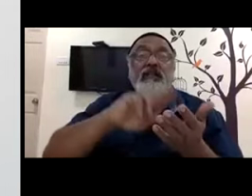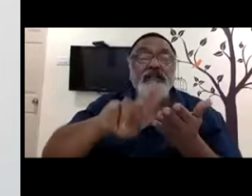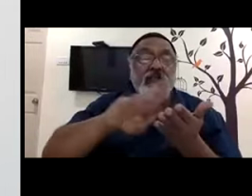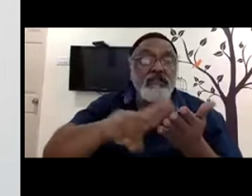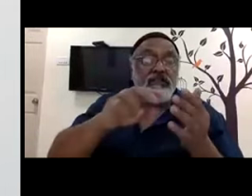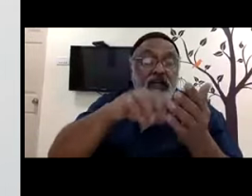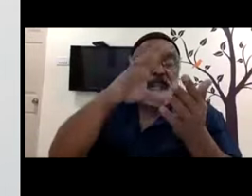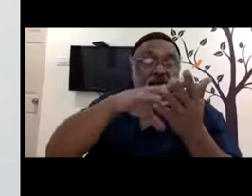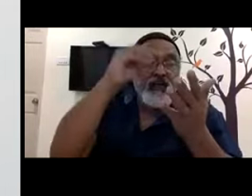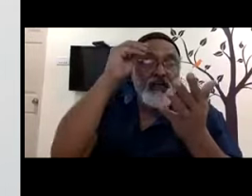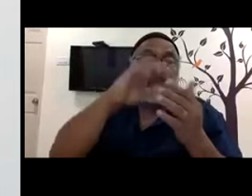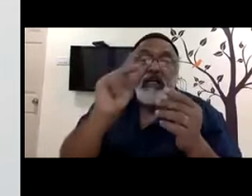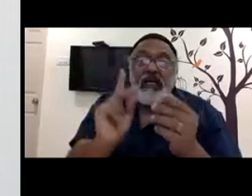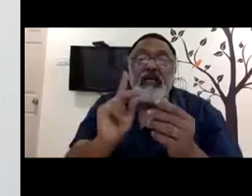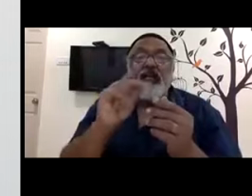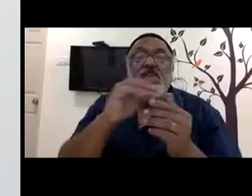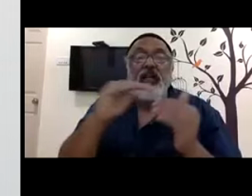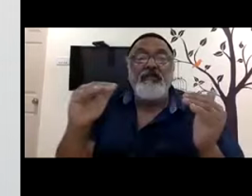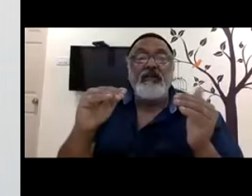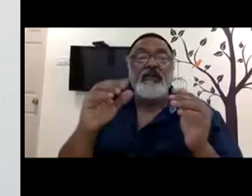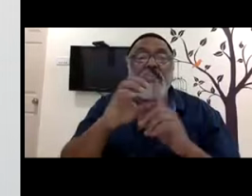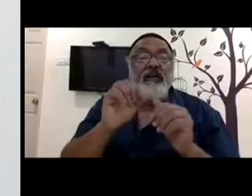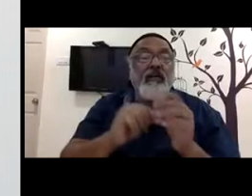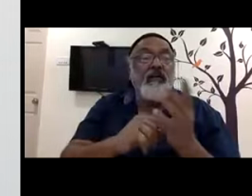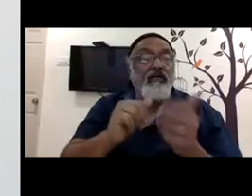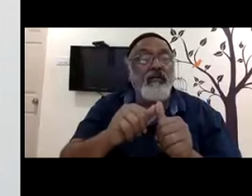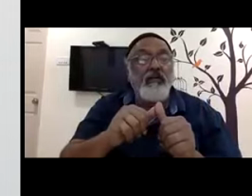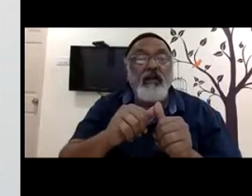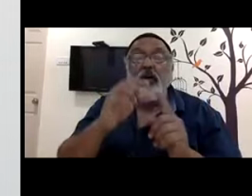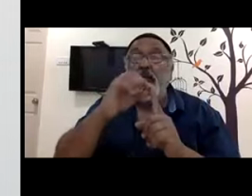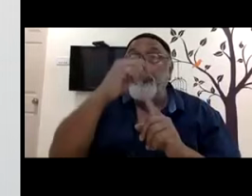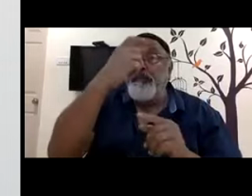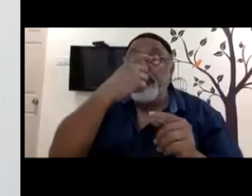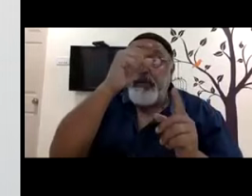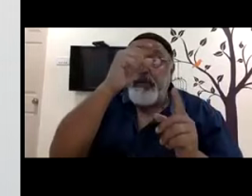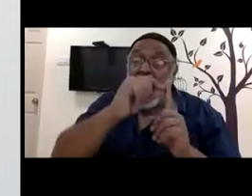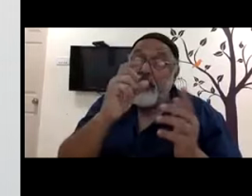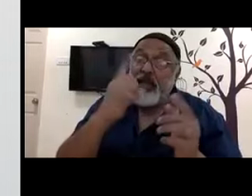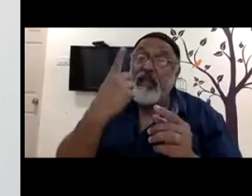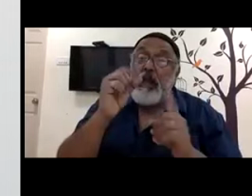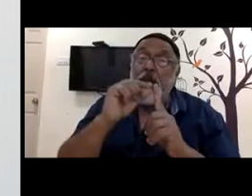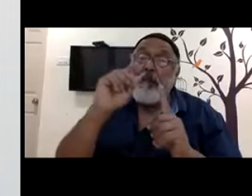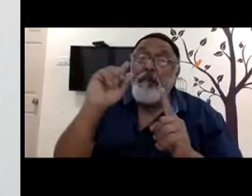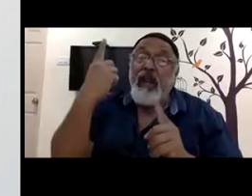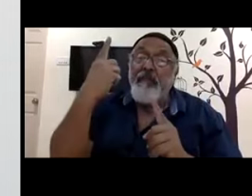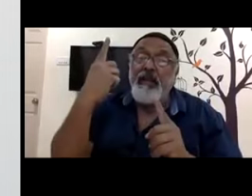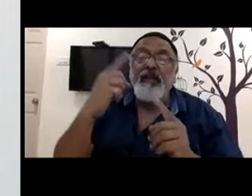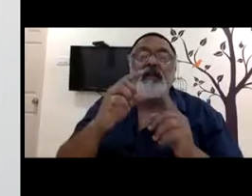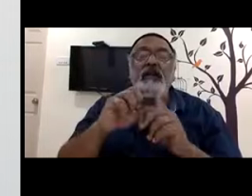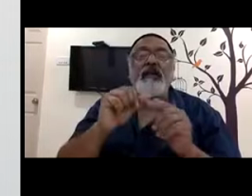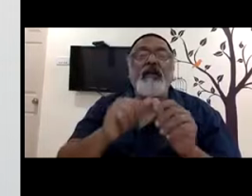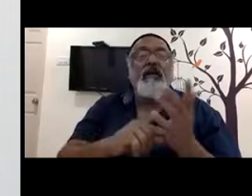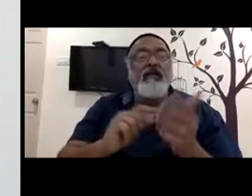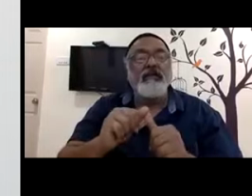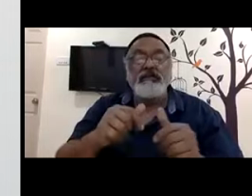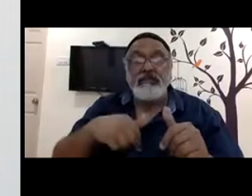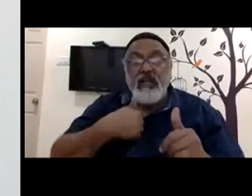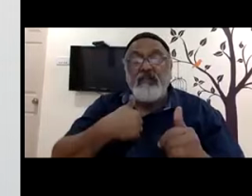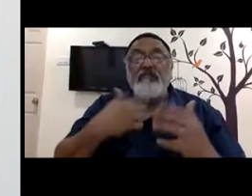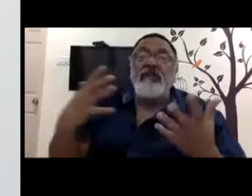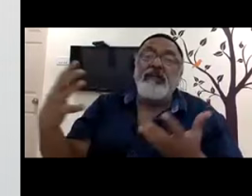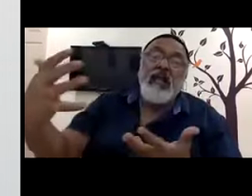it will be your secondary data. On the other hand, primary data would be the data that you would go and collect yourself on the field.